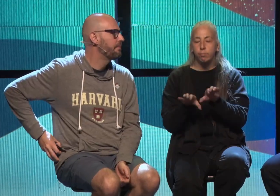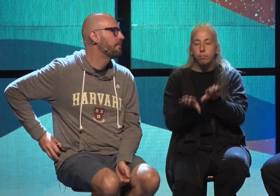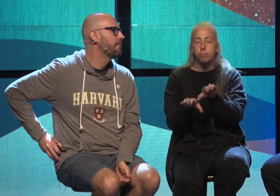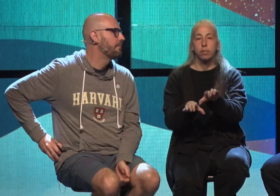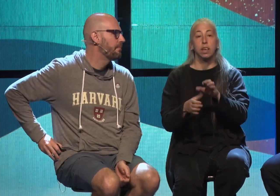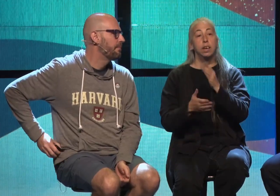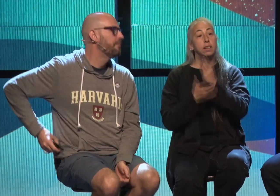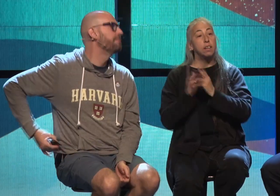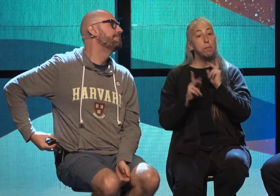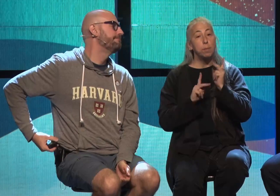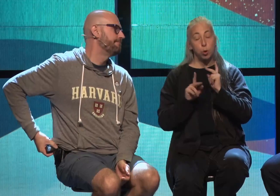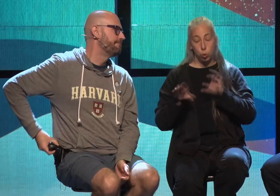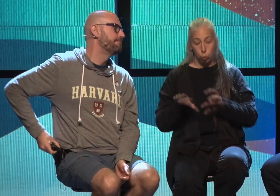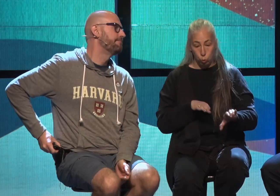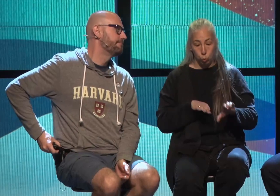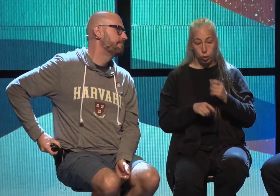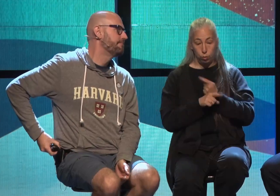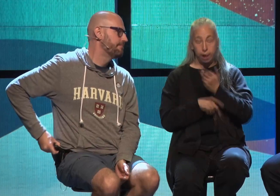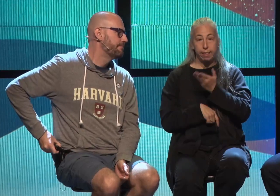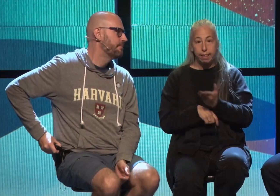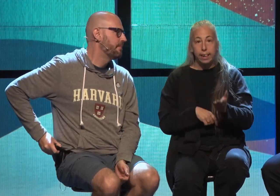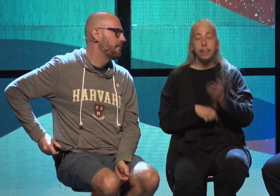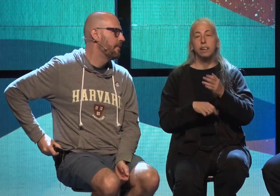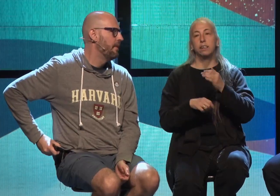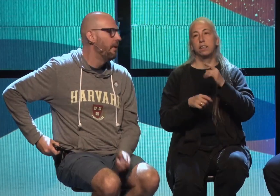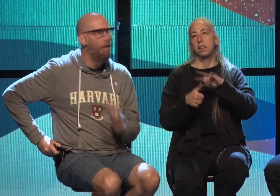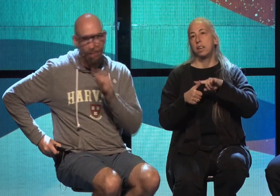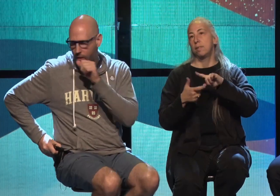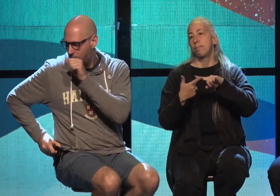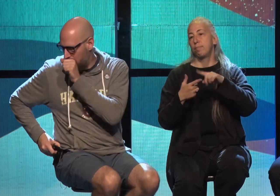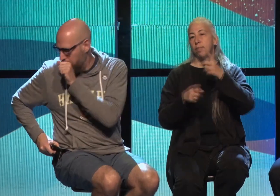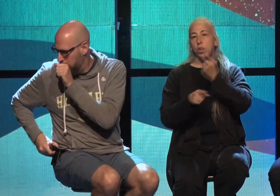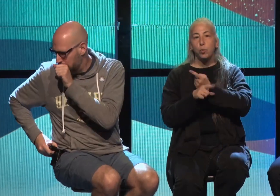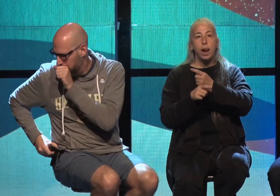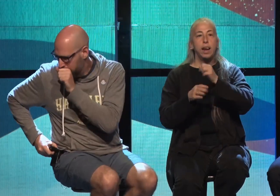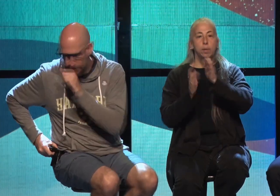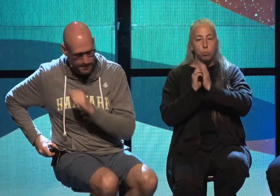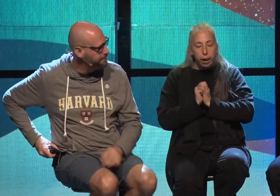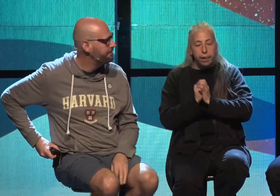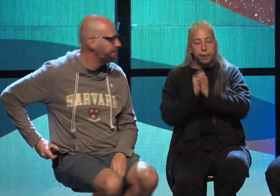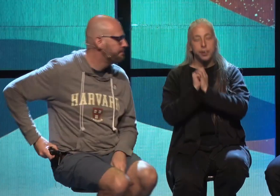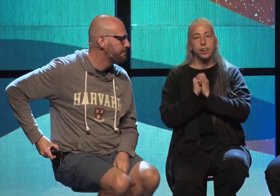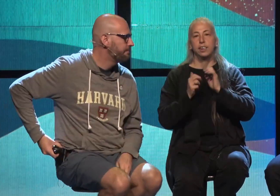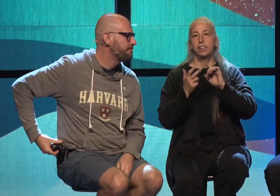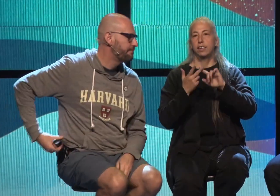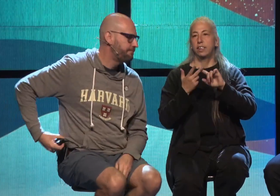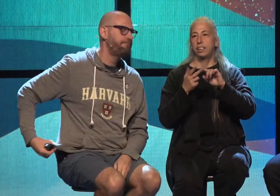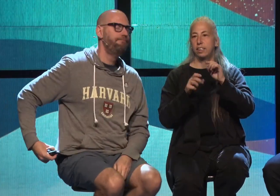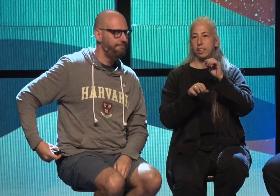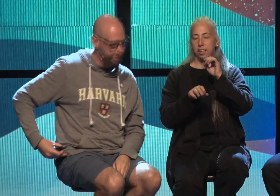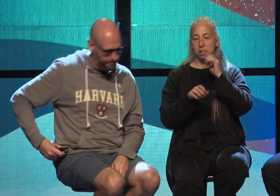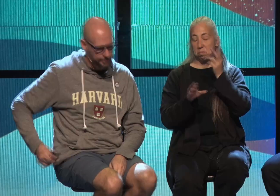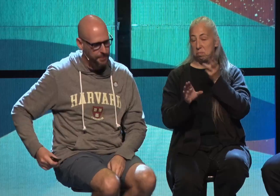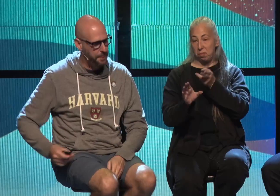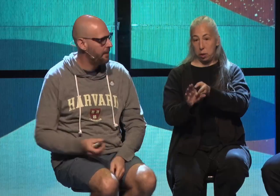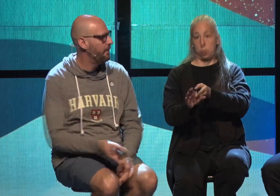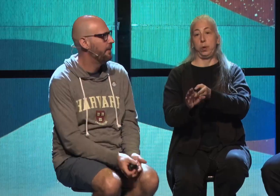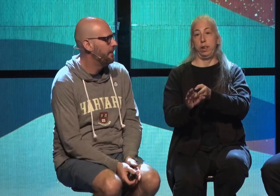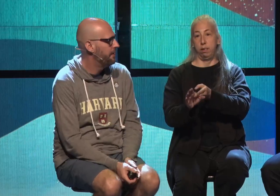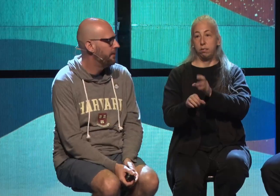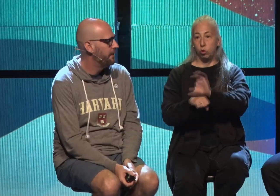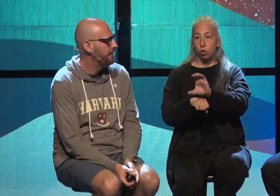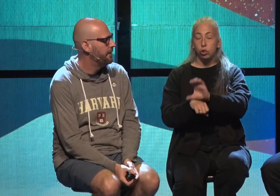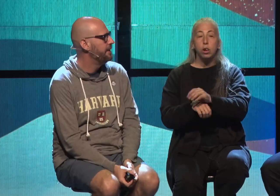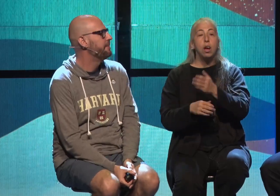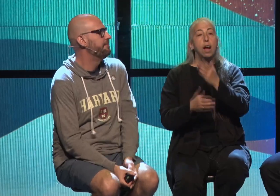right things. They practice the right prayers. They do the right practices, and they are included. And then there are